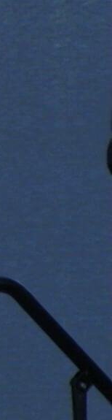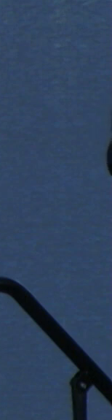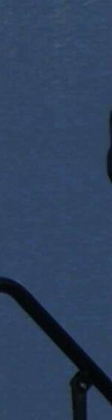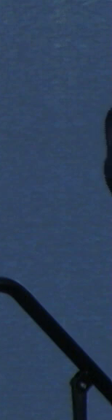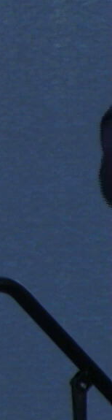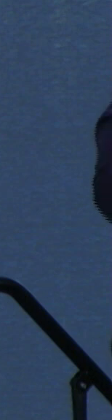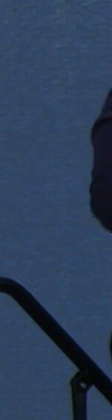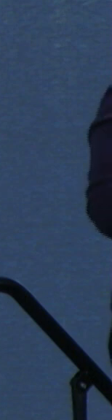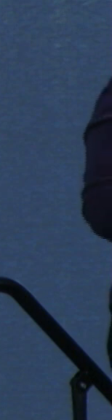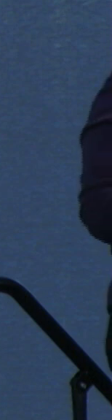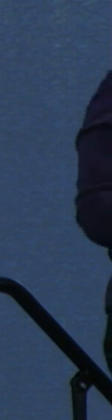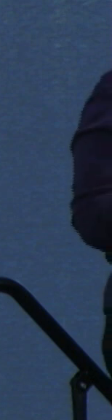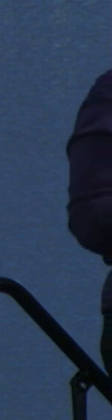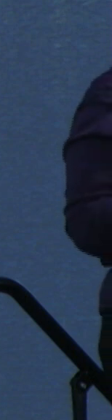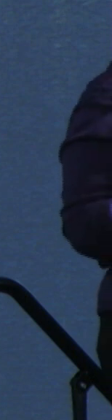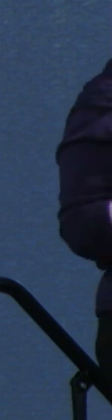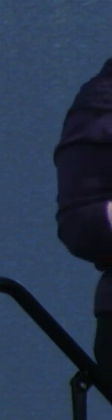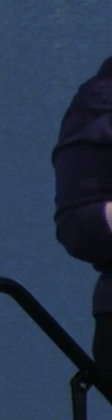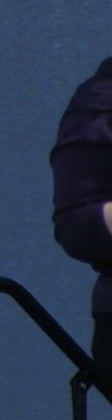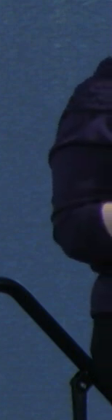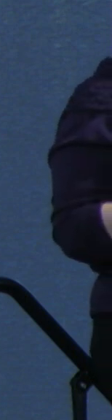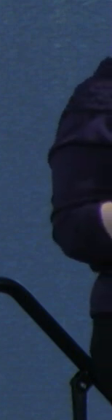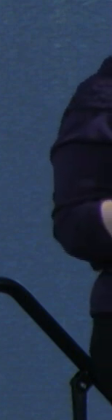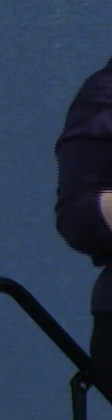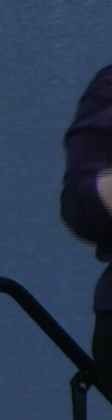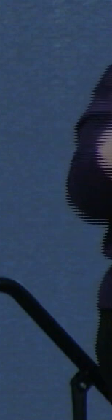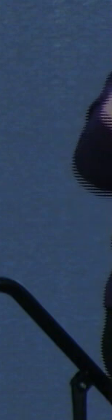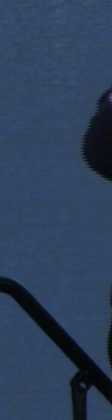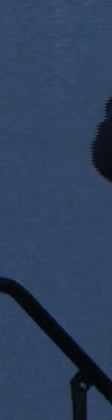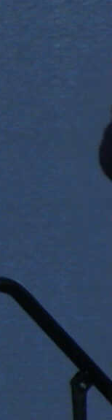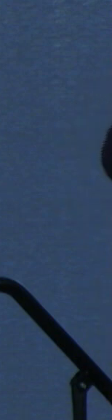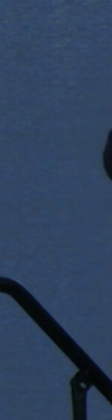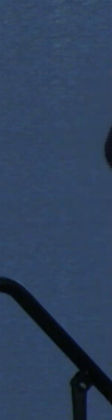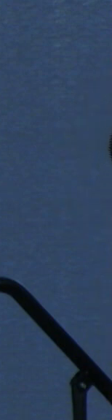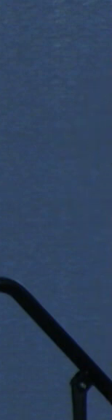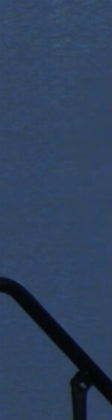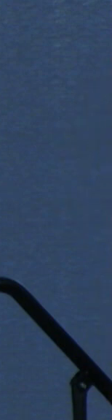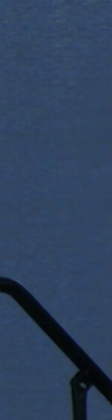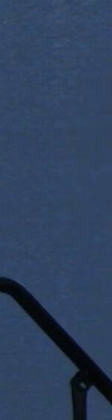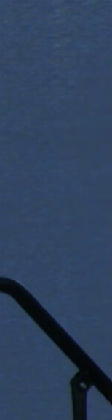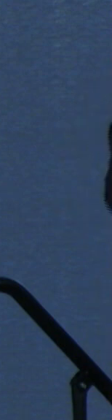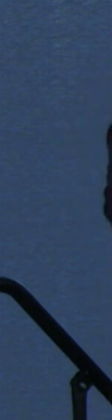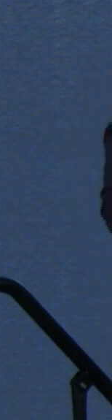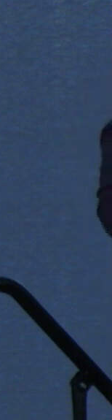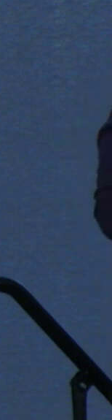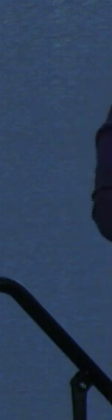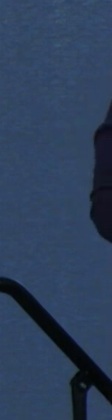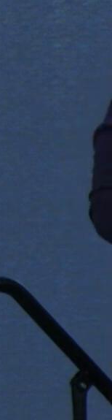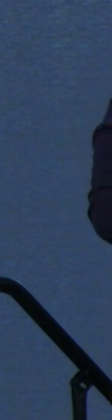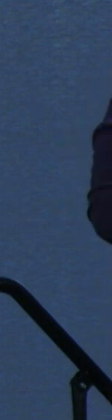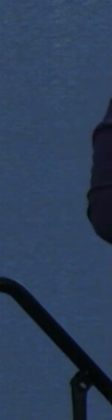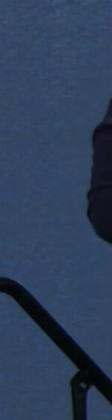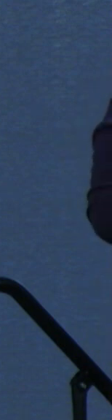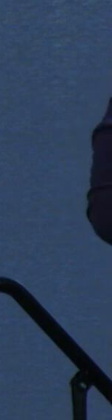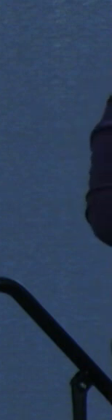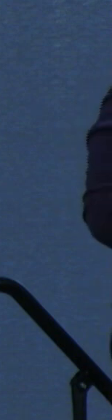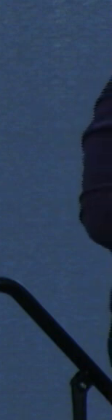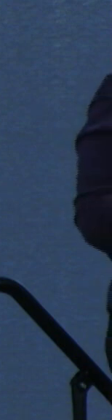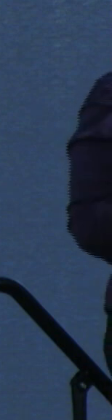Like, no, we can't. What? And she's like, oh, yeah, that's Sven. And we're like, okay,